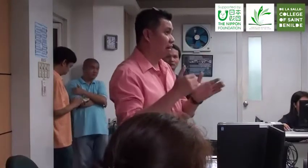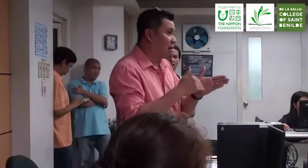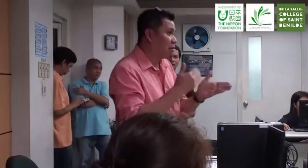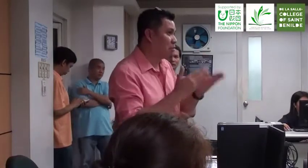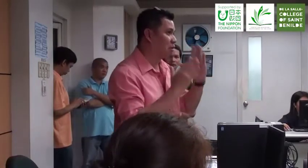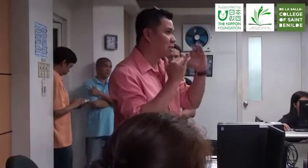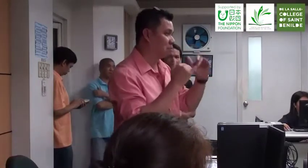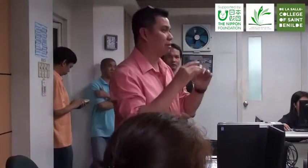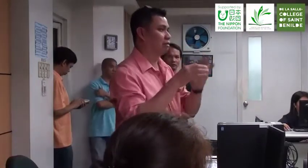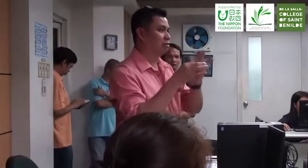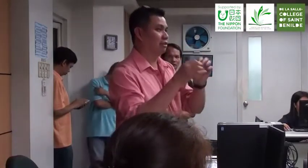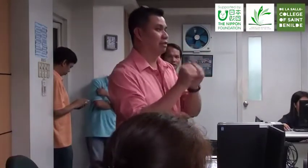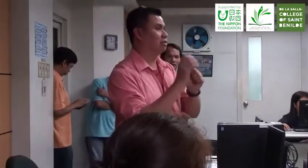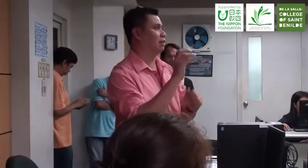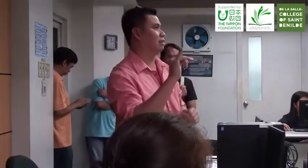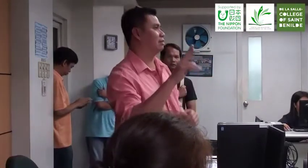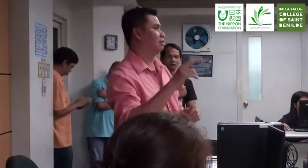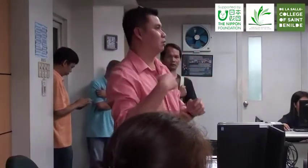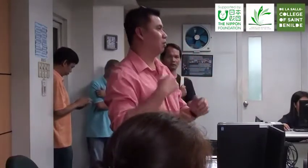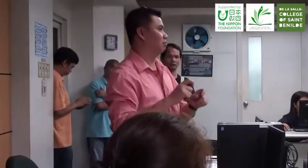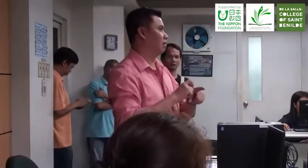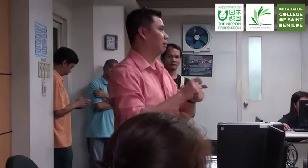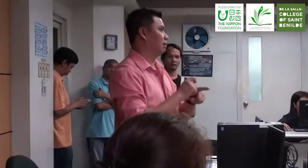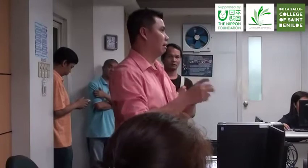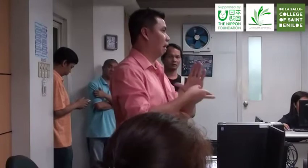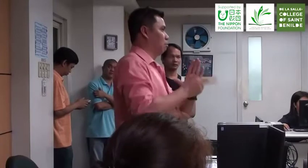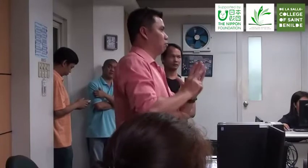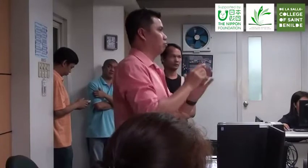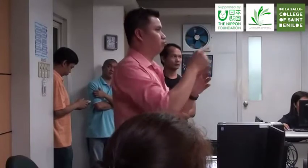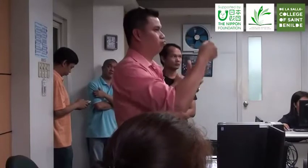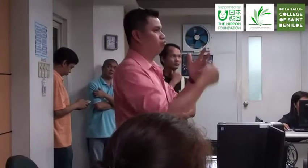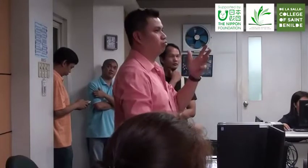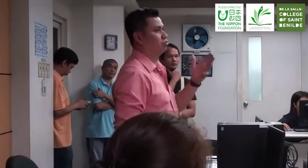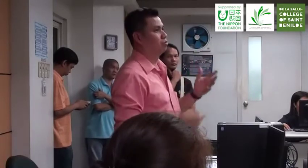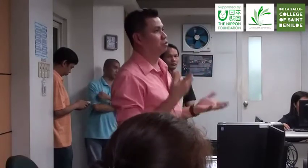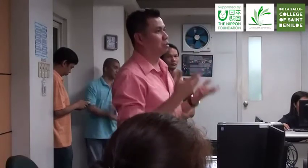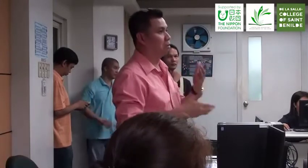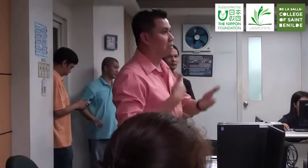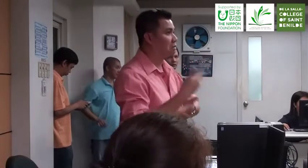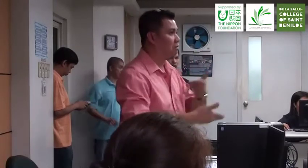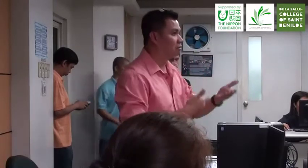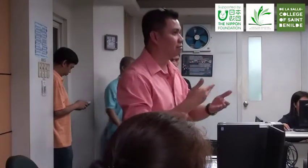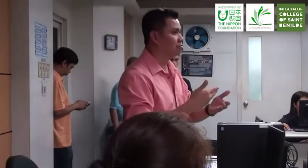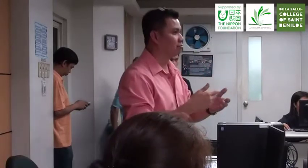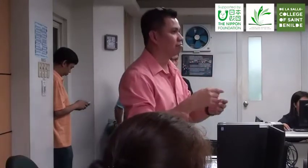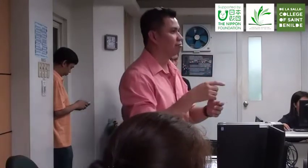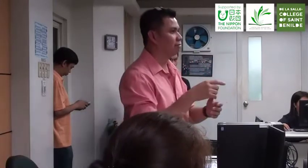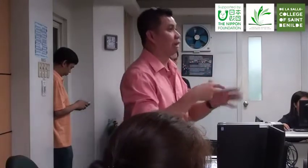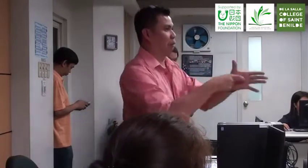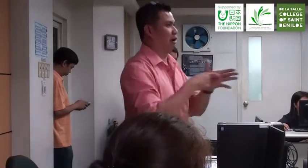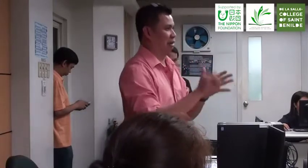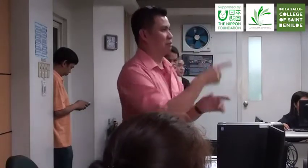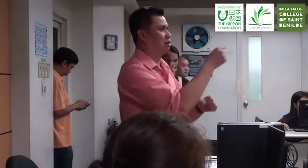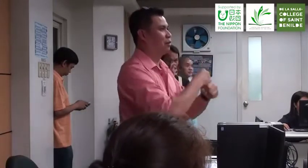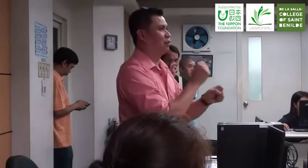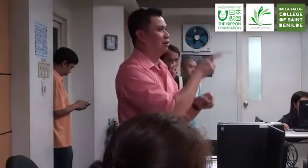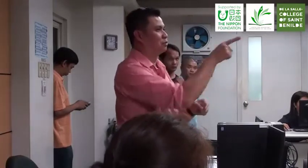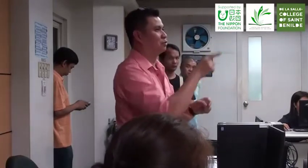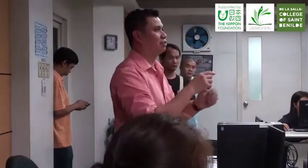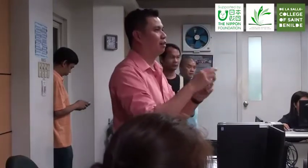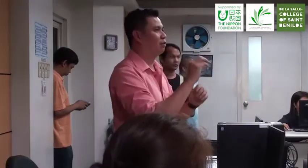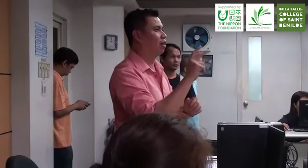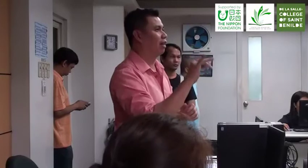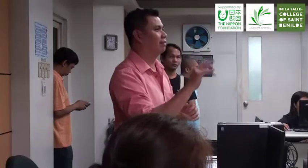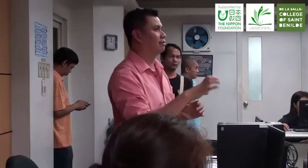So I hope that this time with CIRC planning to benefit from the review, Well, training